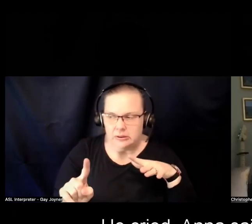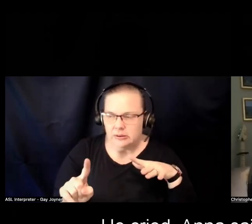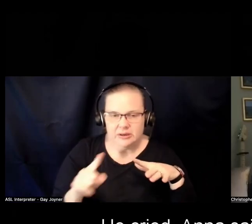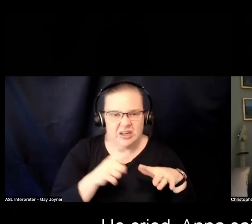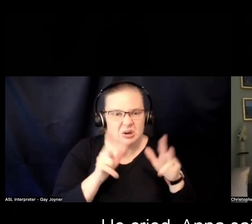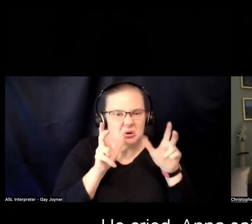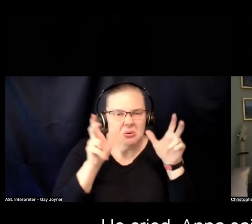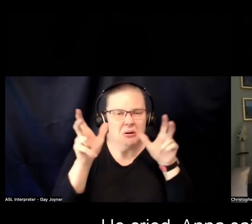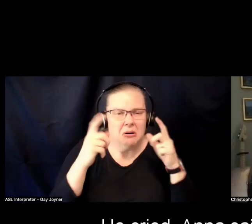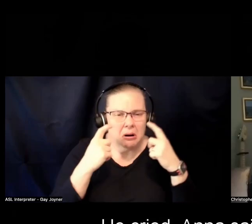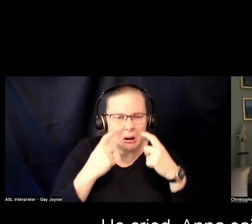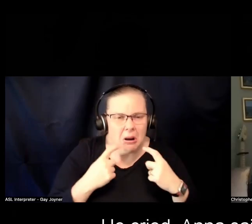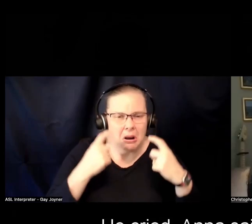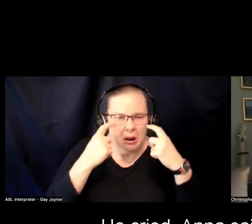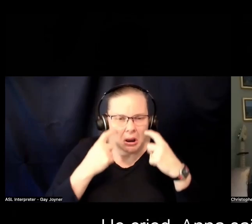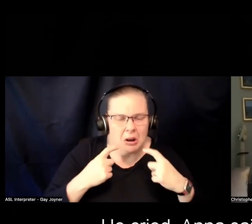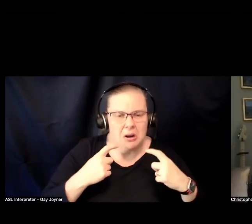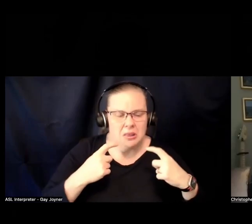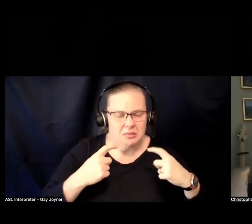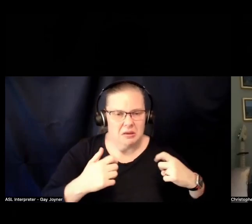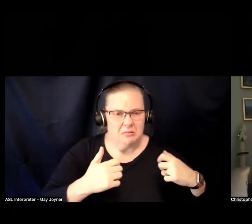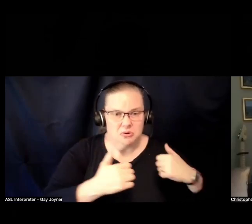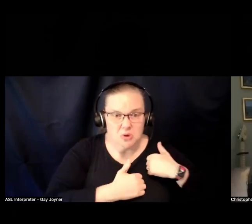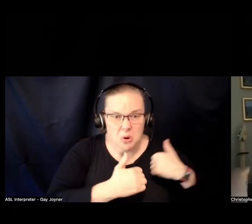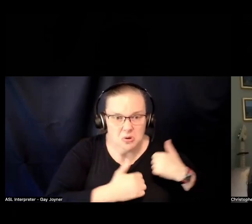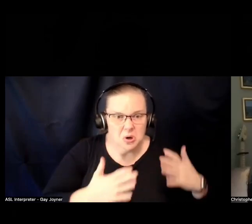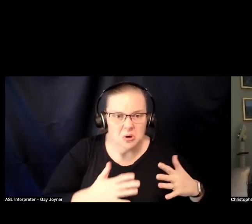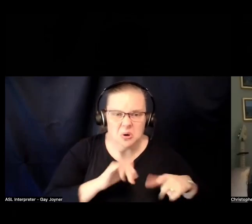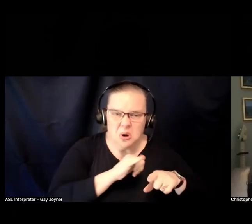cried, Anna said. This soldier cursed. He prayed.